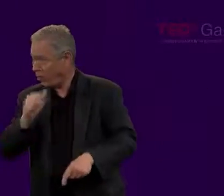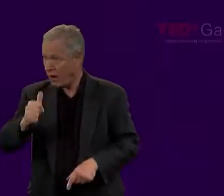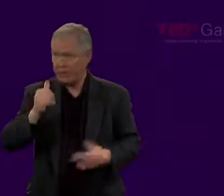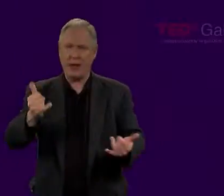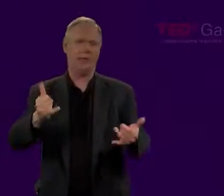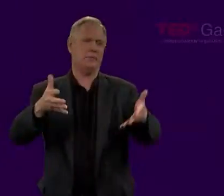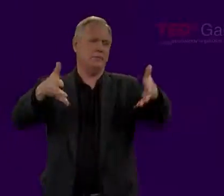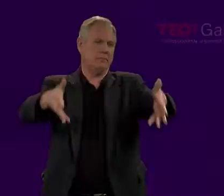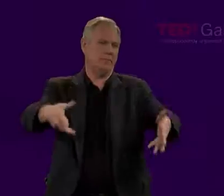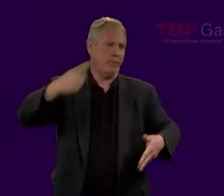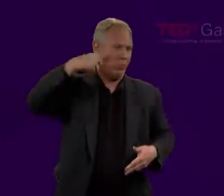We'll work together,